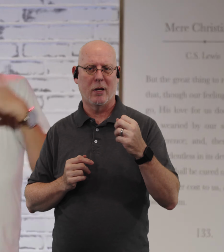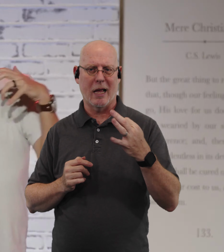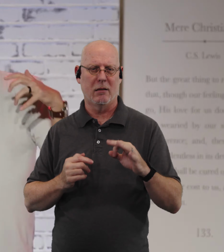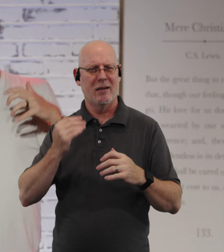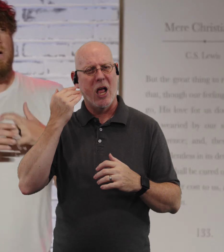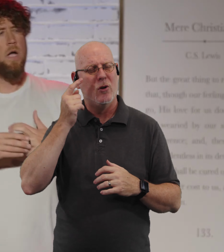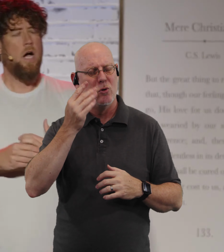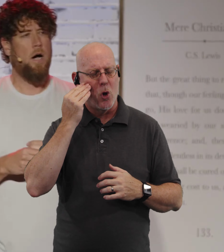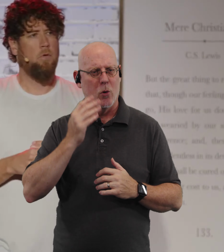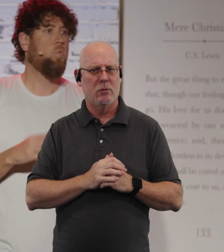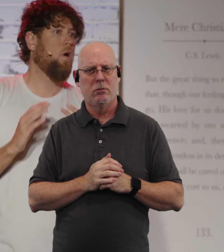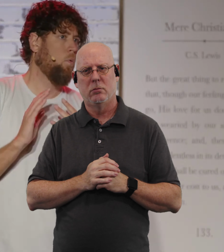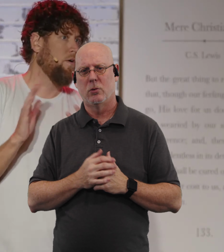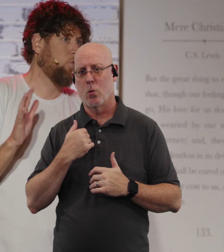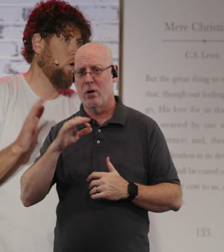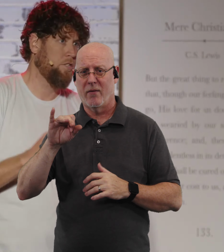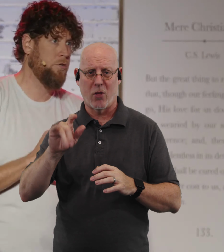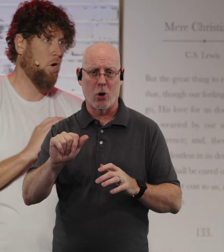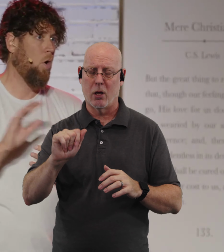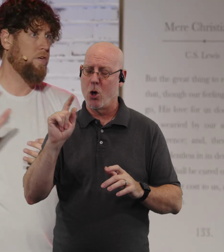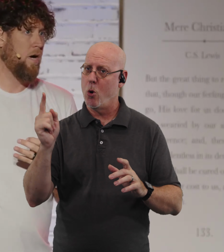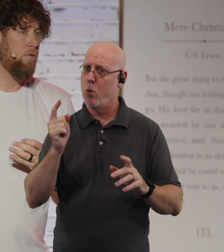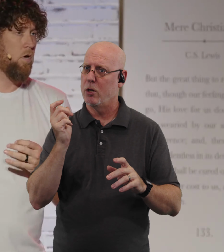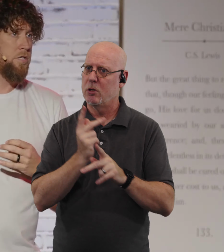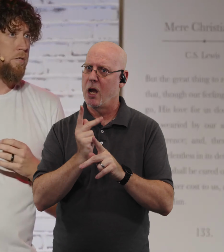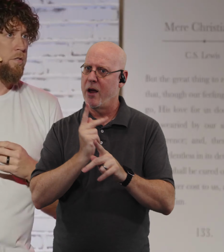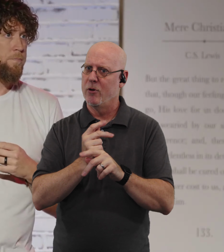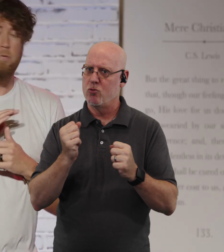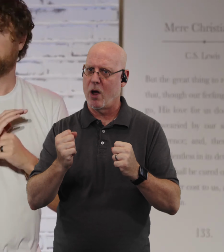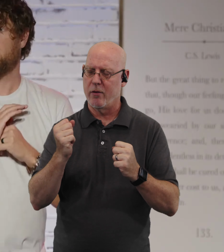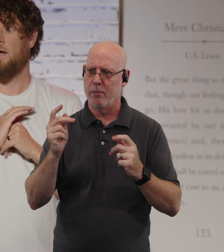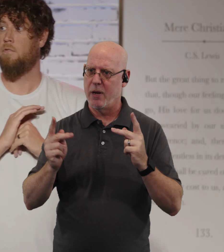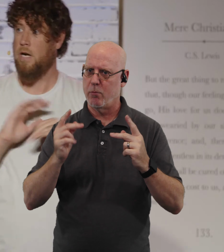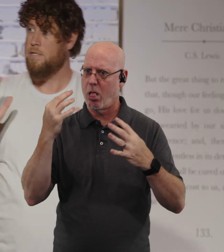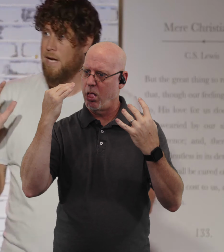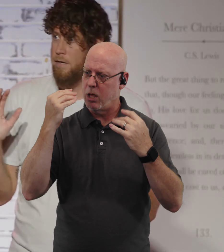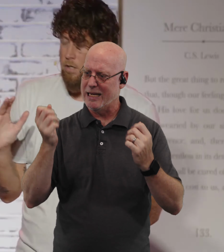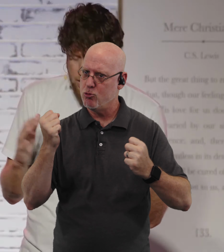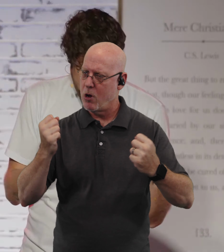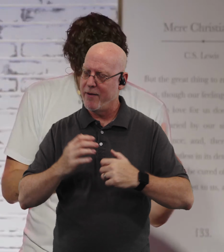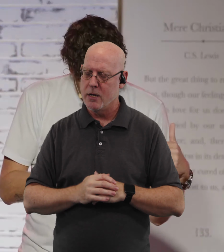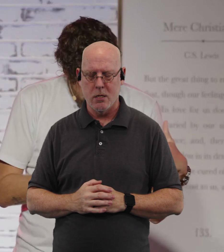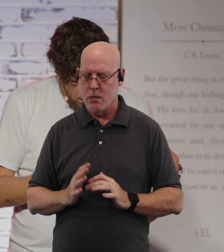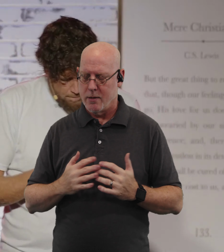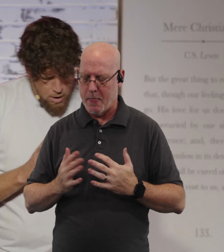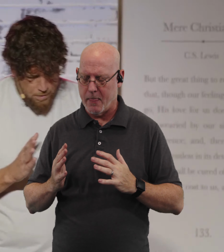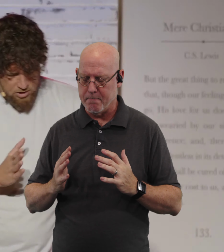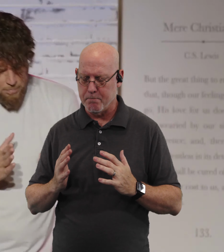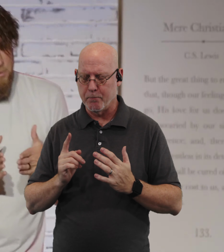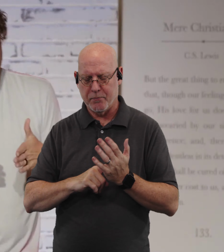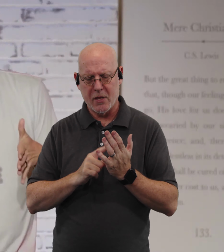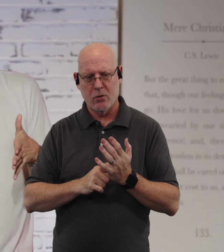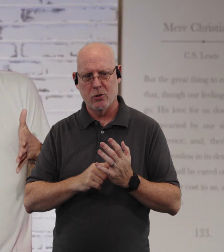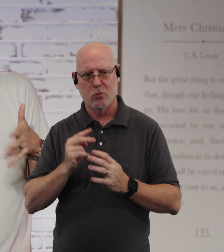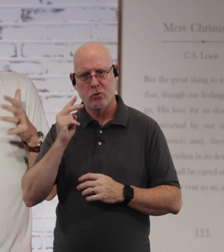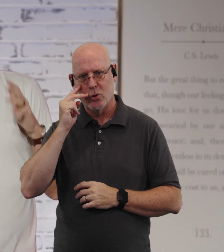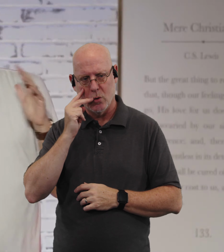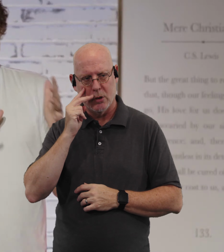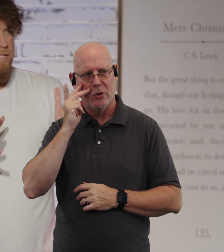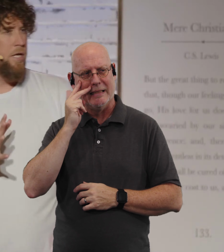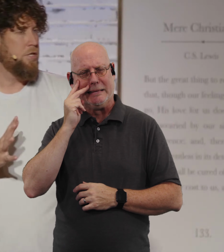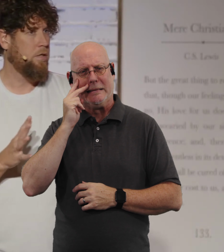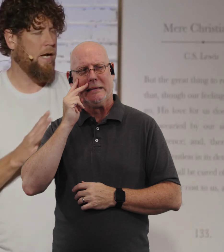And I don't know if you know, look, we're in Florida, so you should always drive with caution. People just drive crazy down here, okay? But sometimes you can tell that